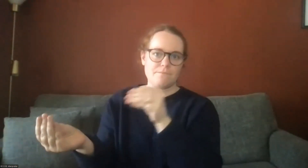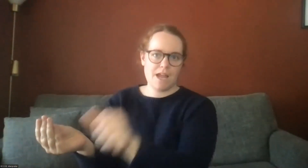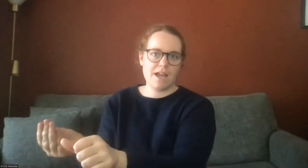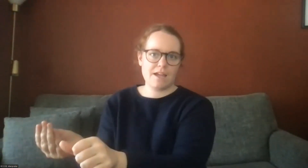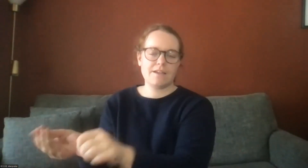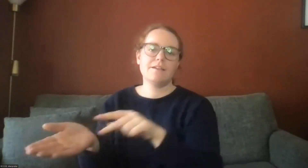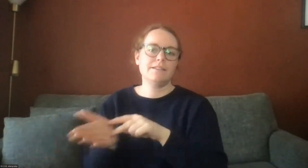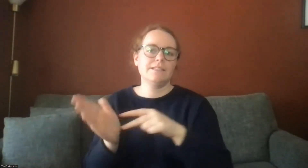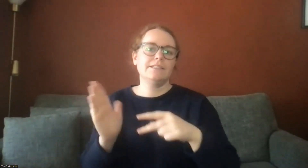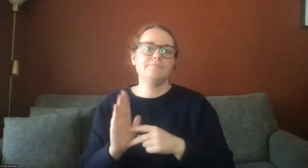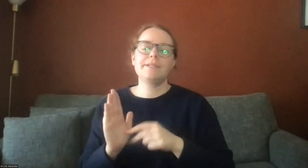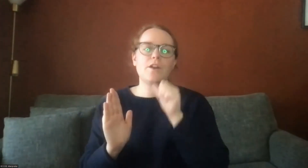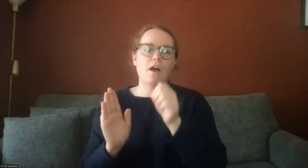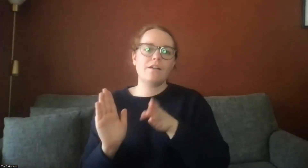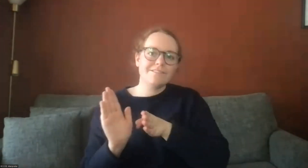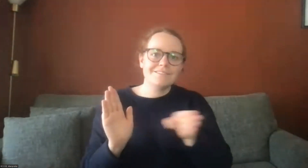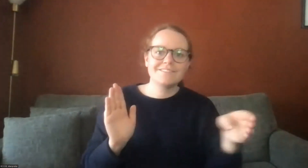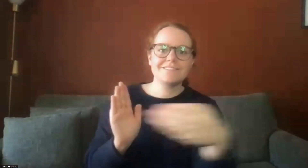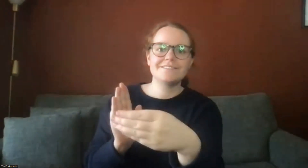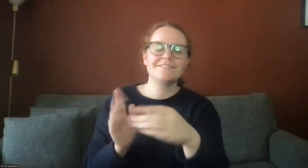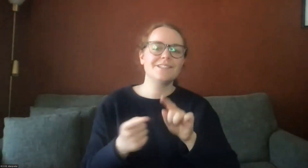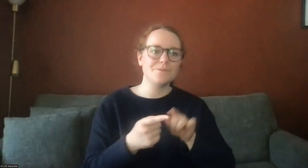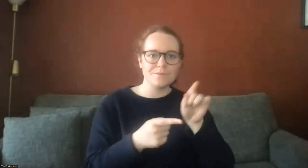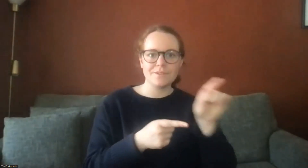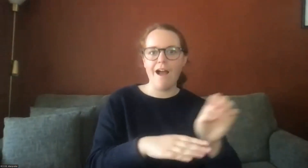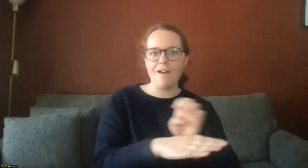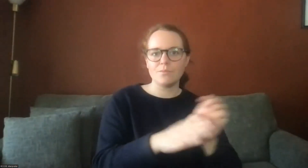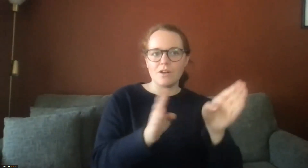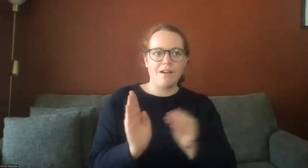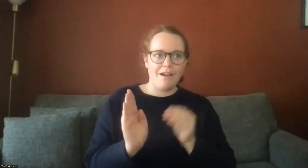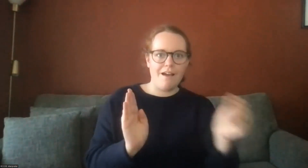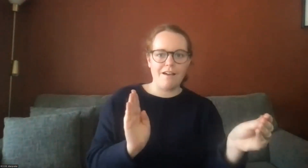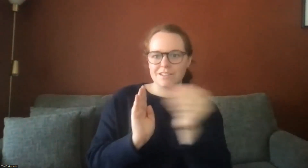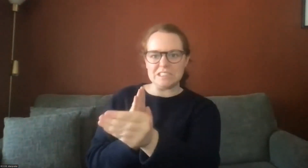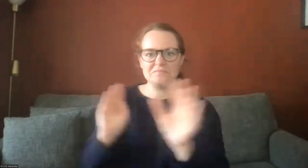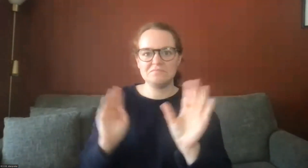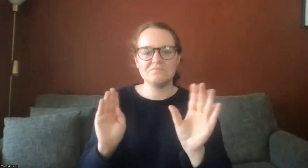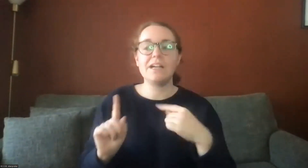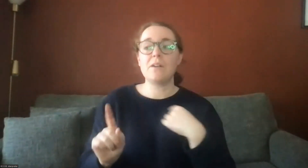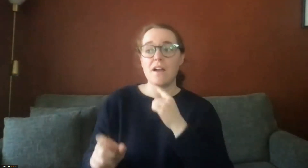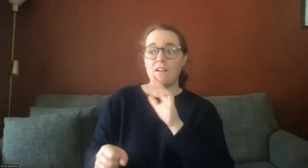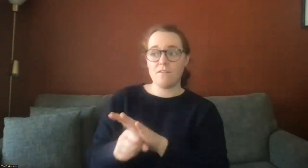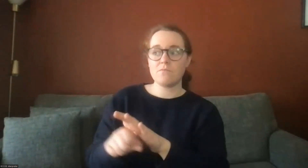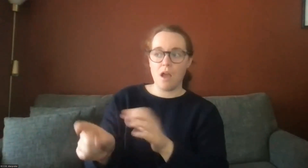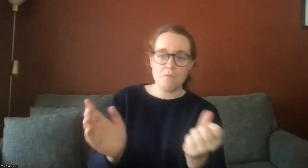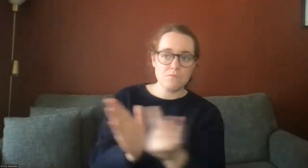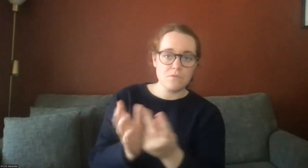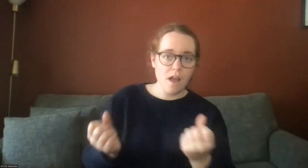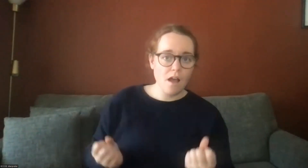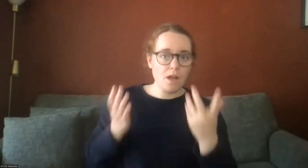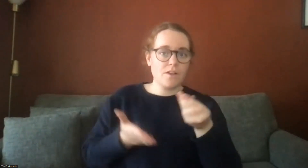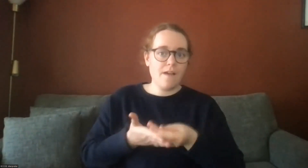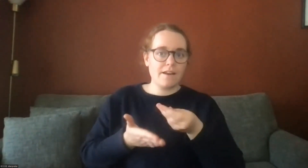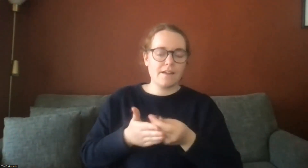be funding going directly to the entrepreneur to pay for the childcare. We would, confirm the approved amount of funding and then pay the